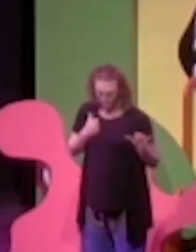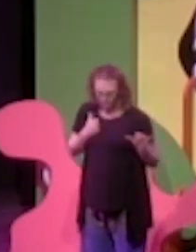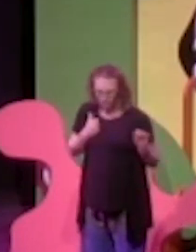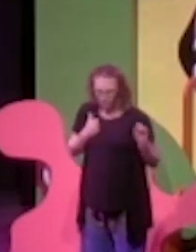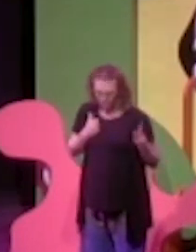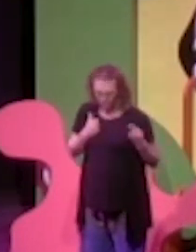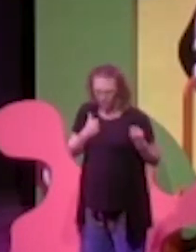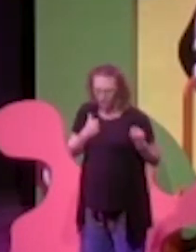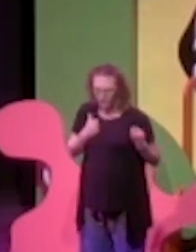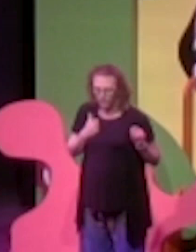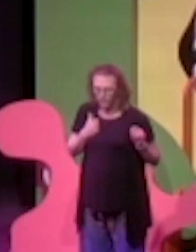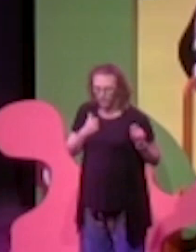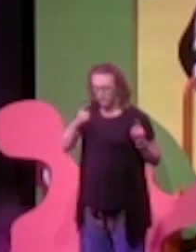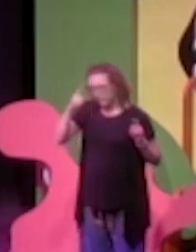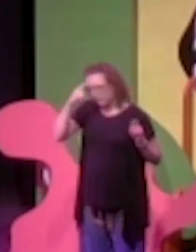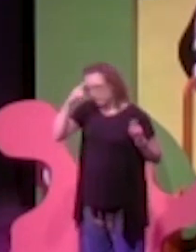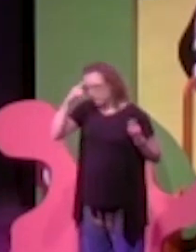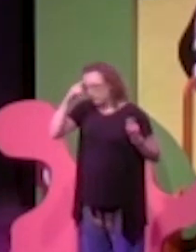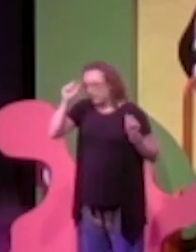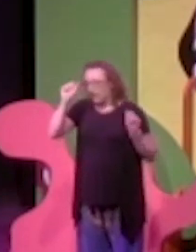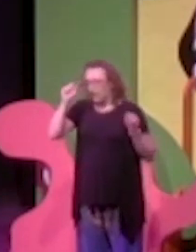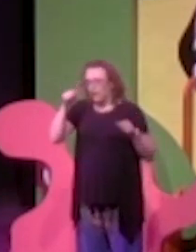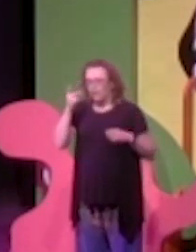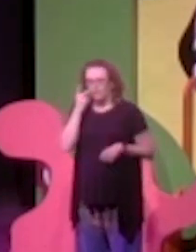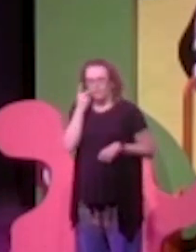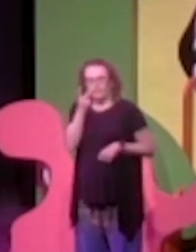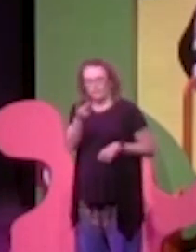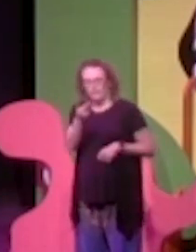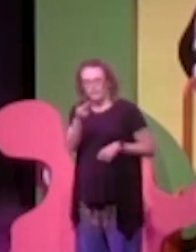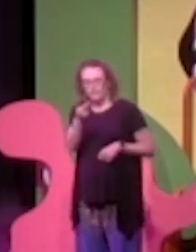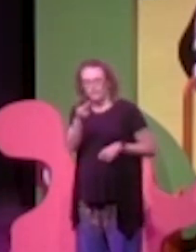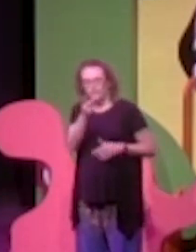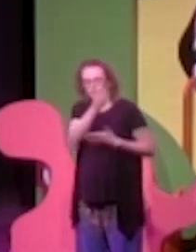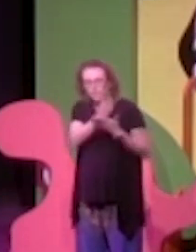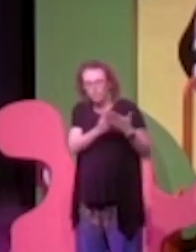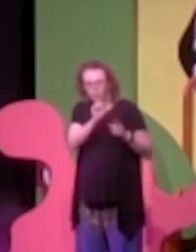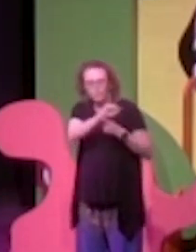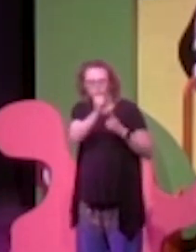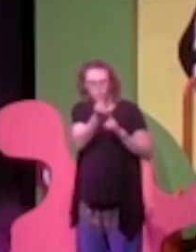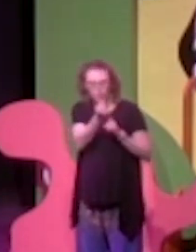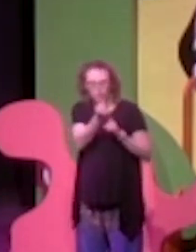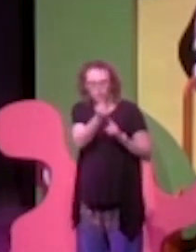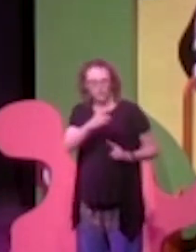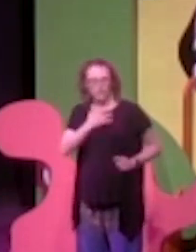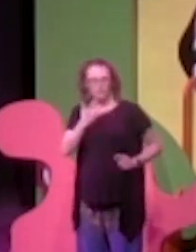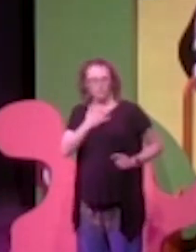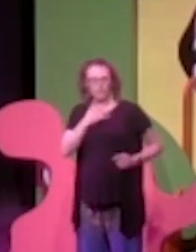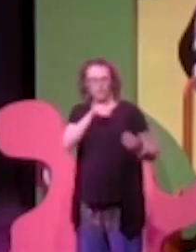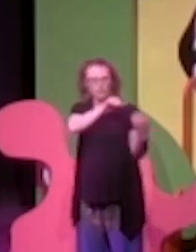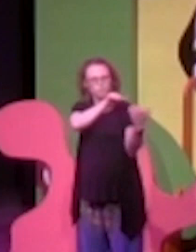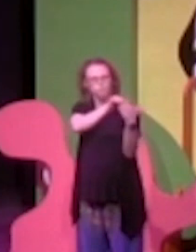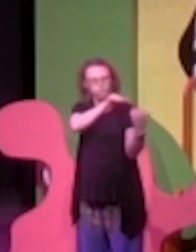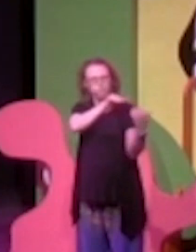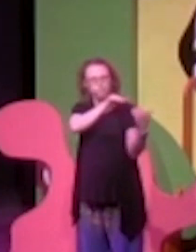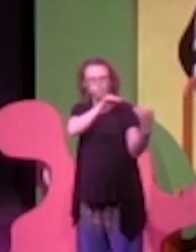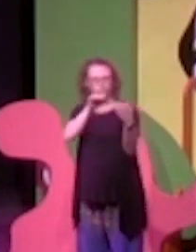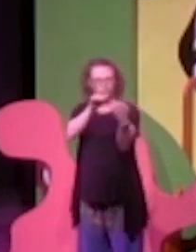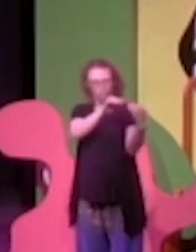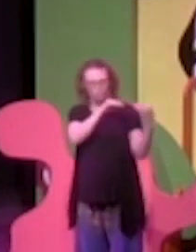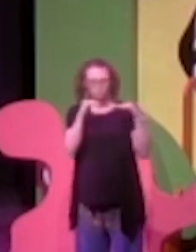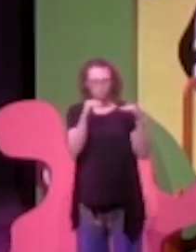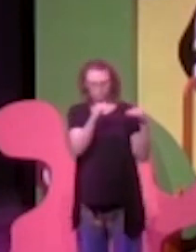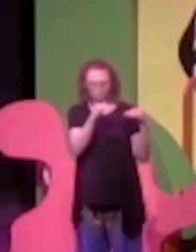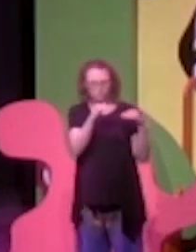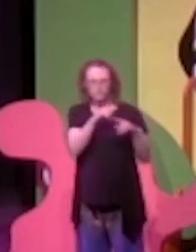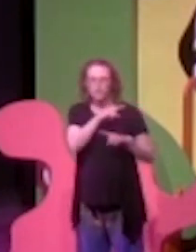times when I have been in equitable situations than I can think of times when I've been faced with